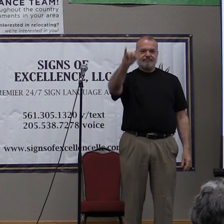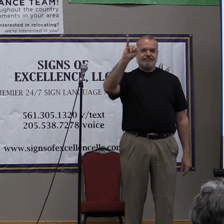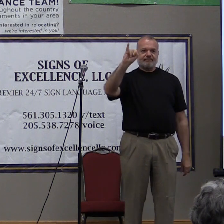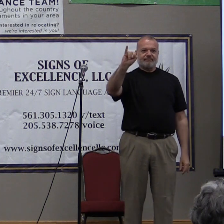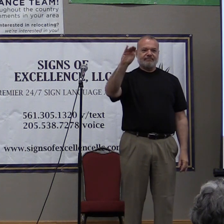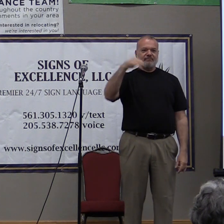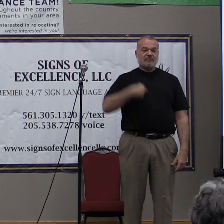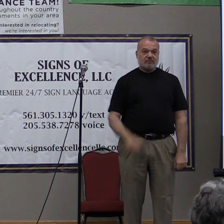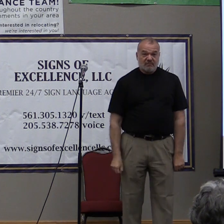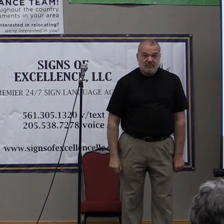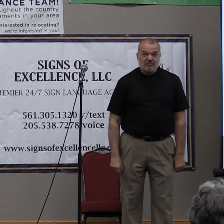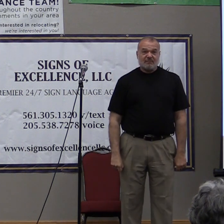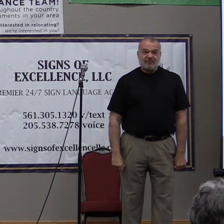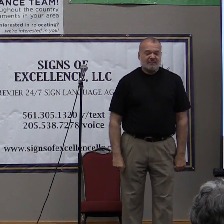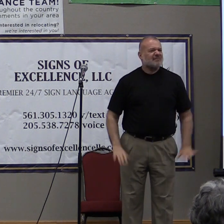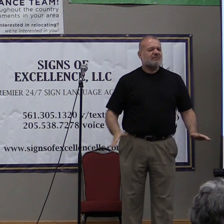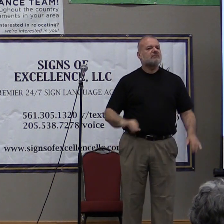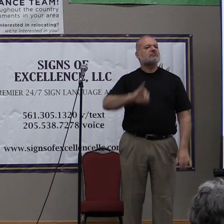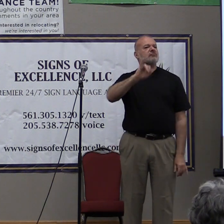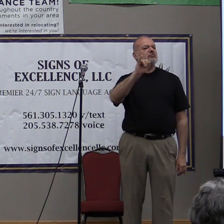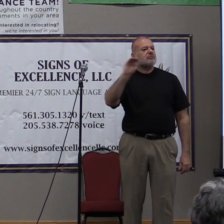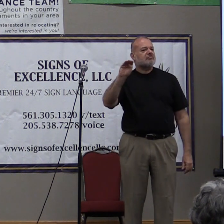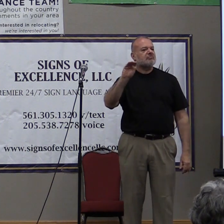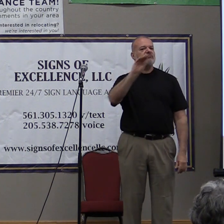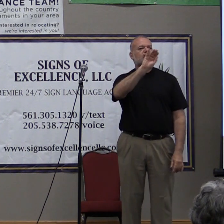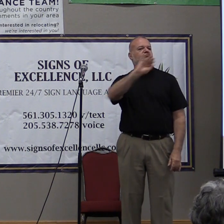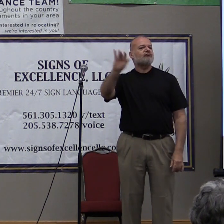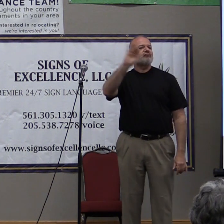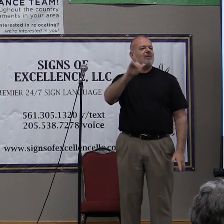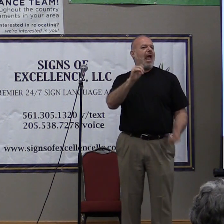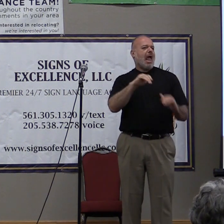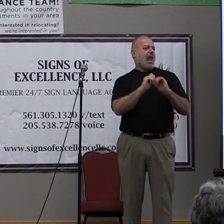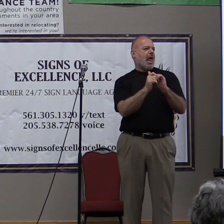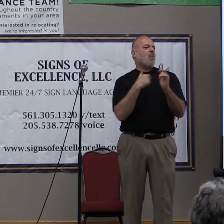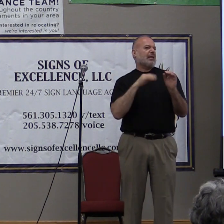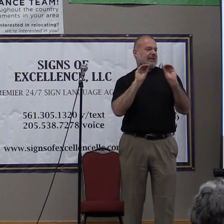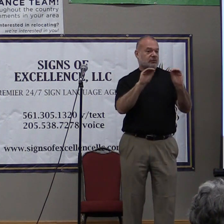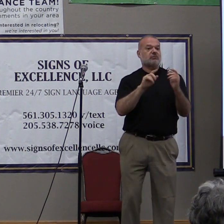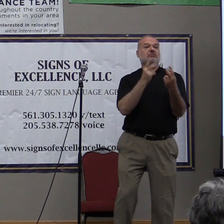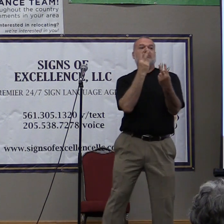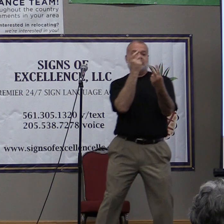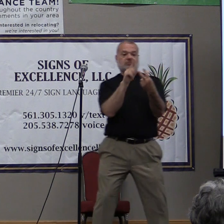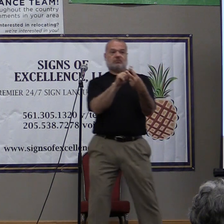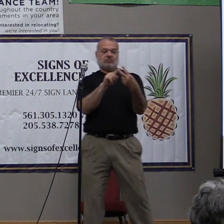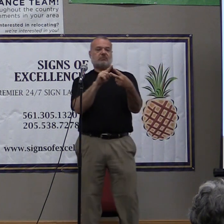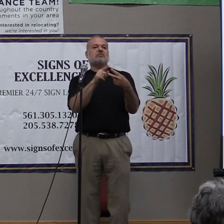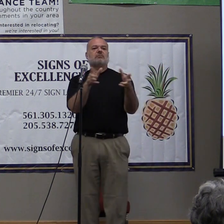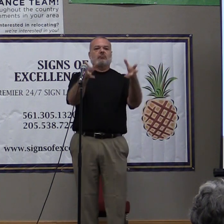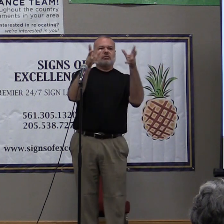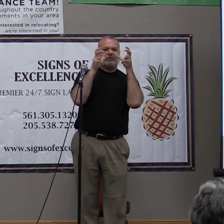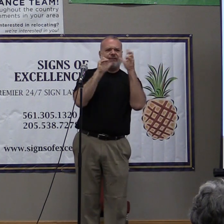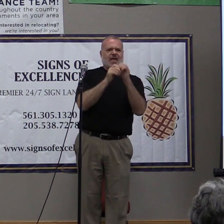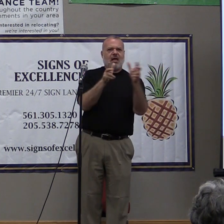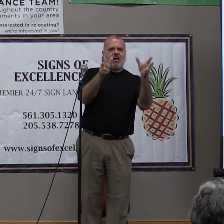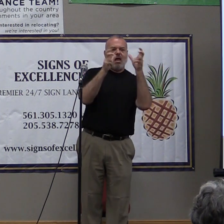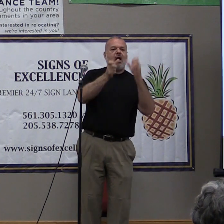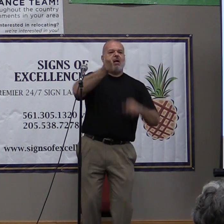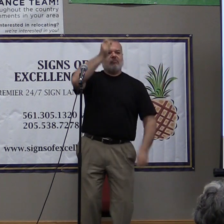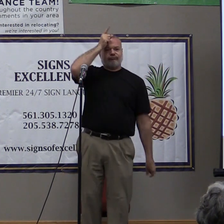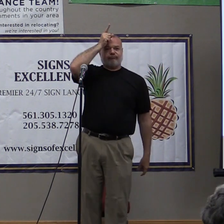together, not like this. So I have to do that. No, just with flow. So we'll be teaching